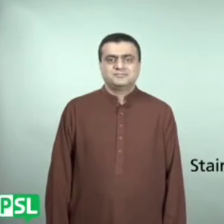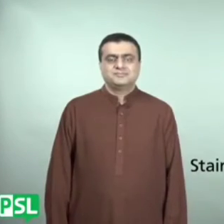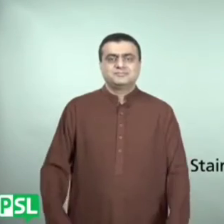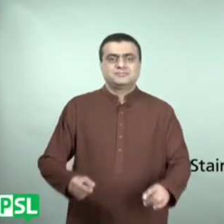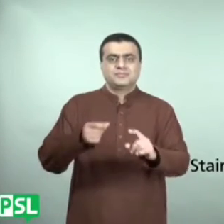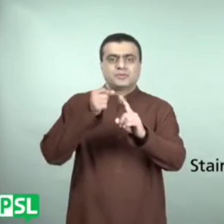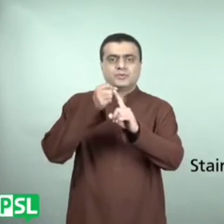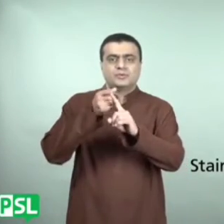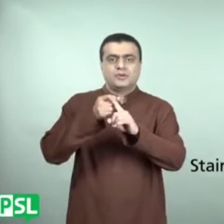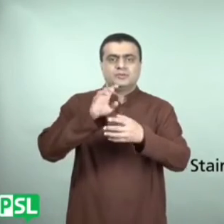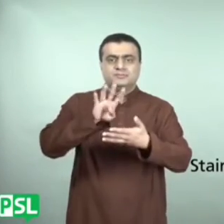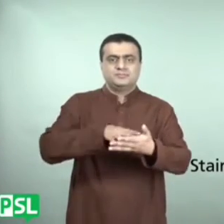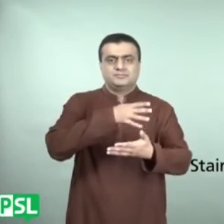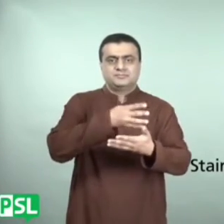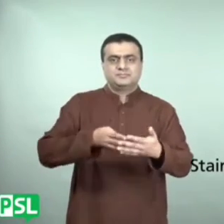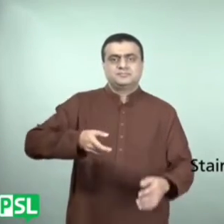Stainless strainer for fryer.